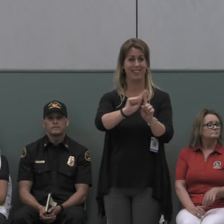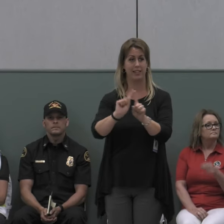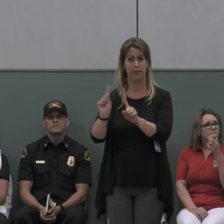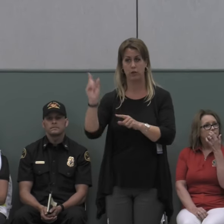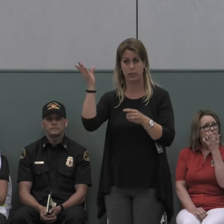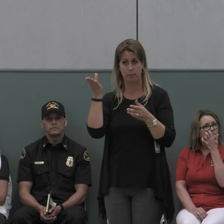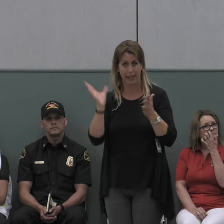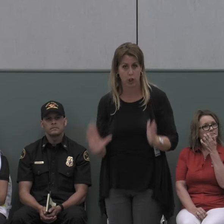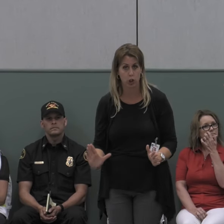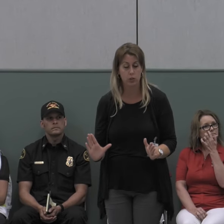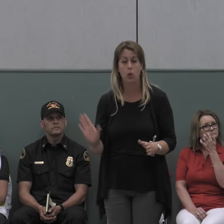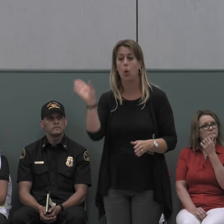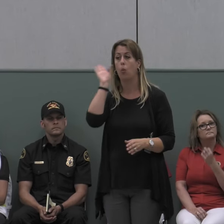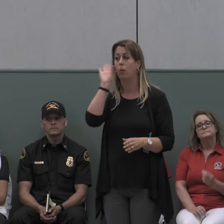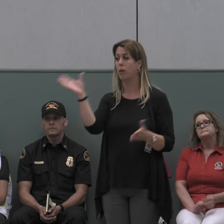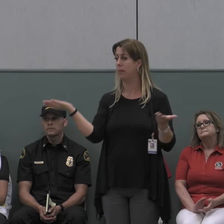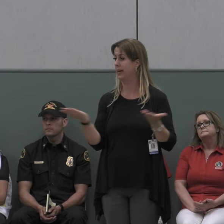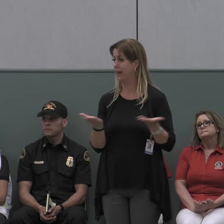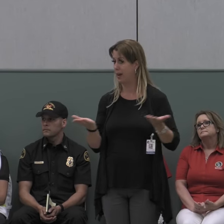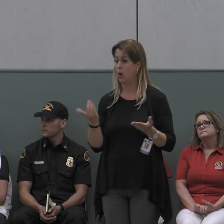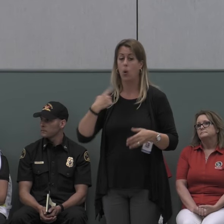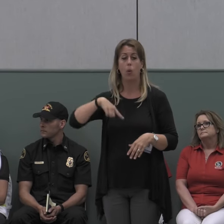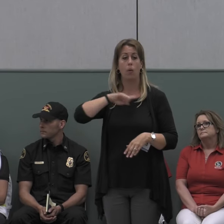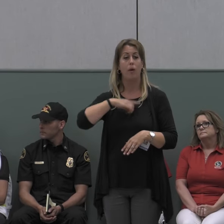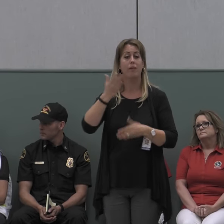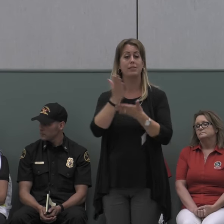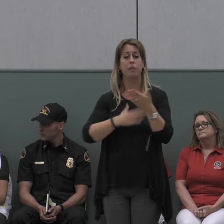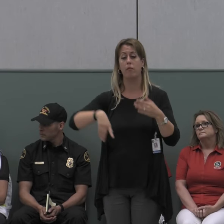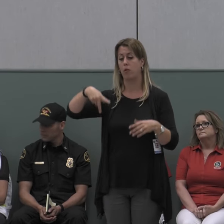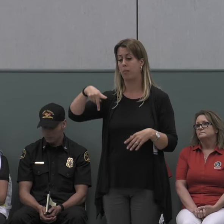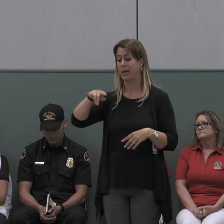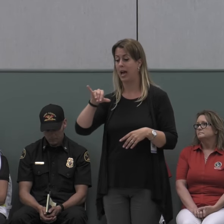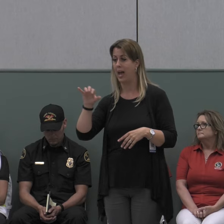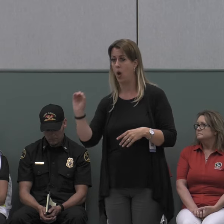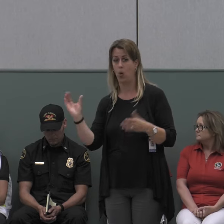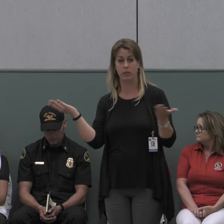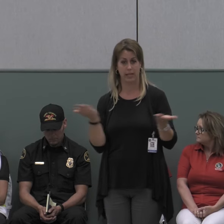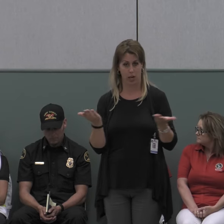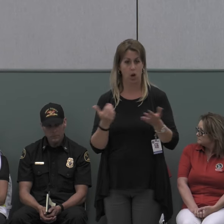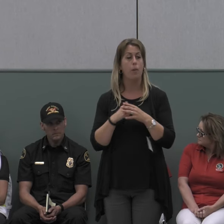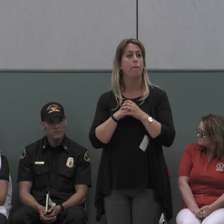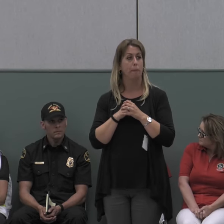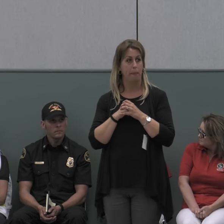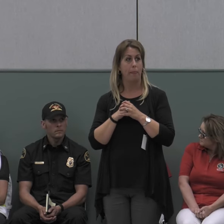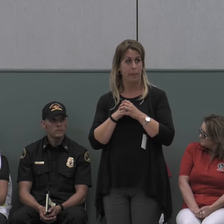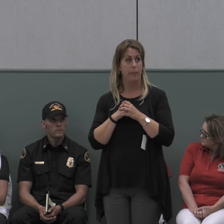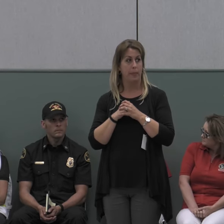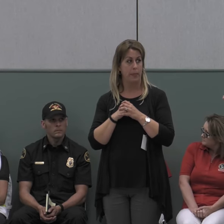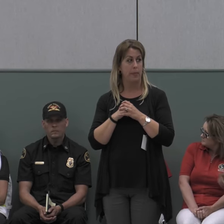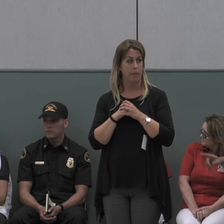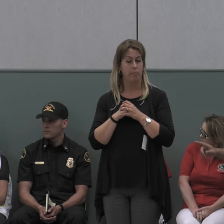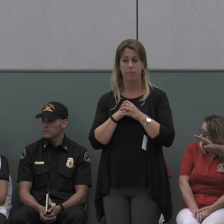speakers will be out here. We'll have some of our PIOs here to be able to answer questions if needed. So,